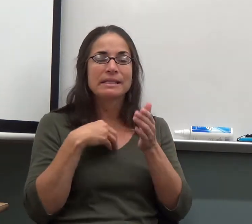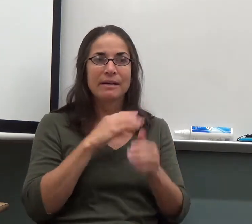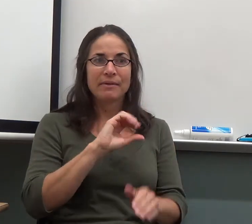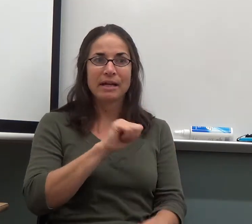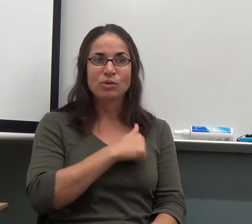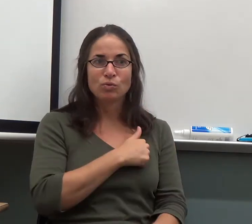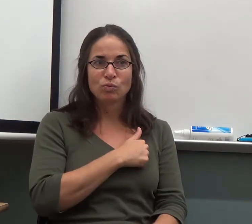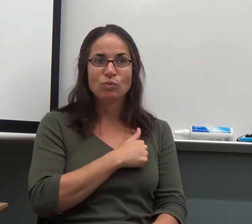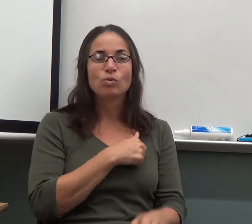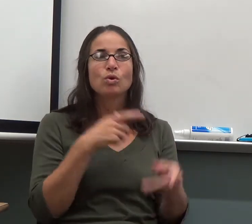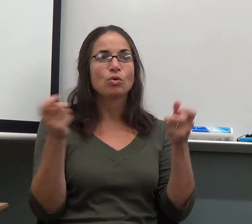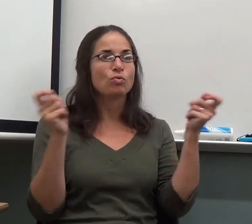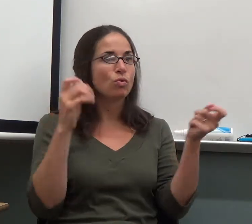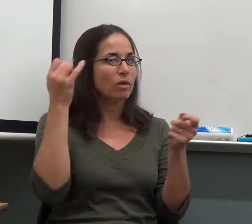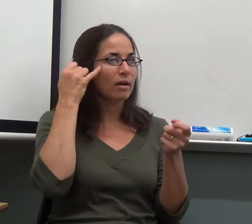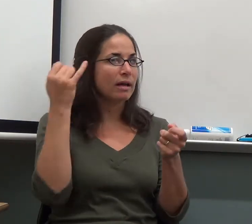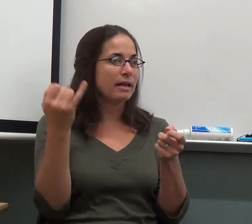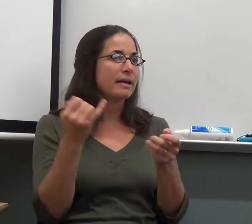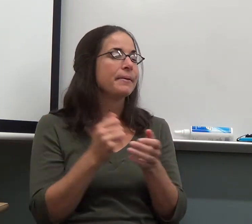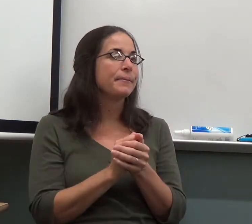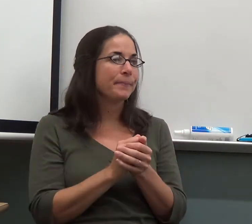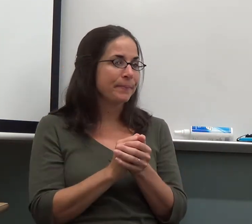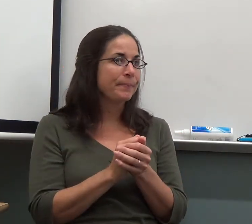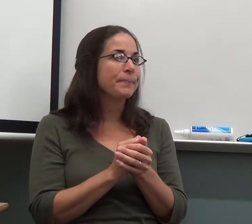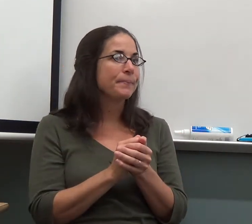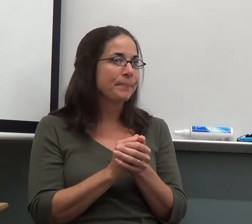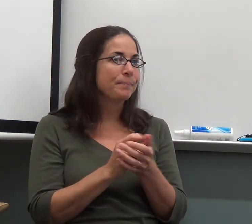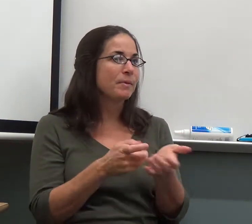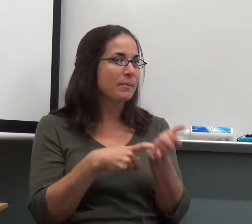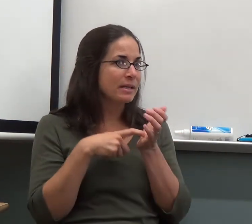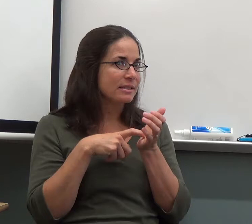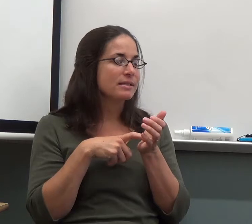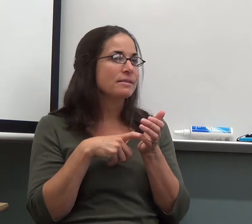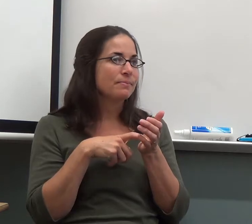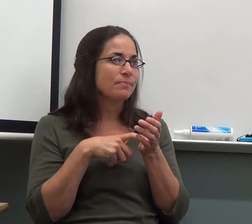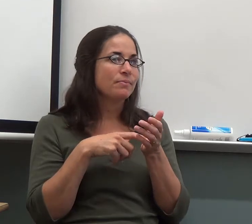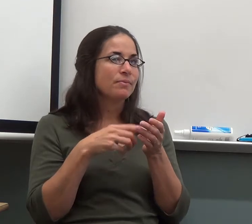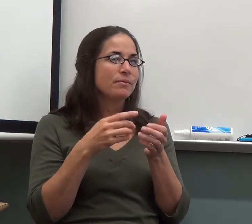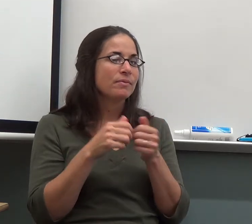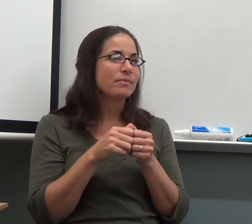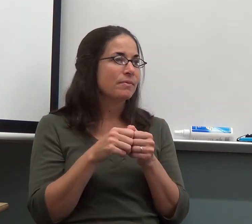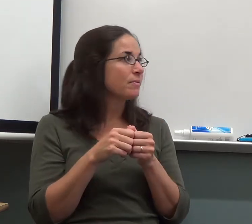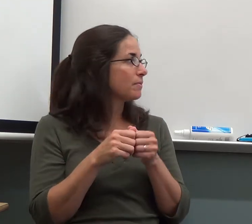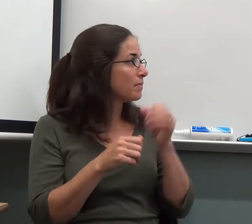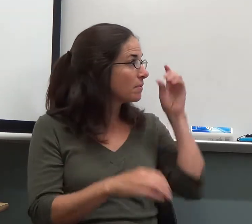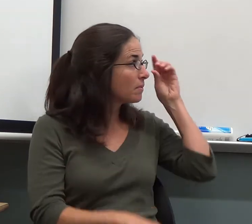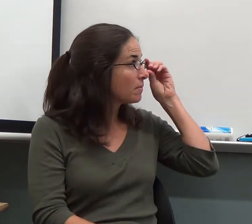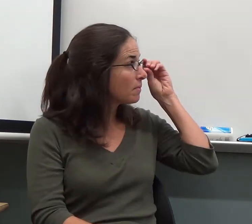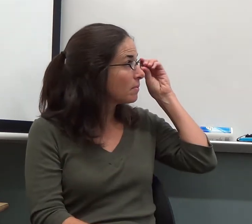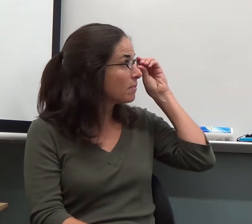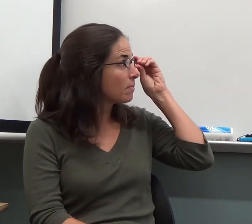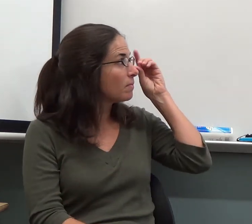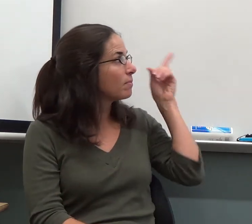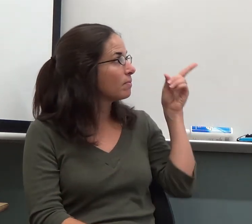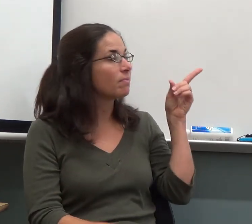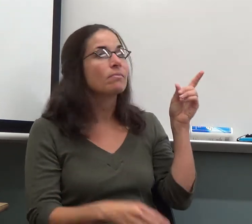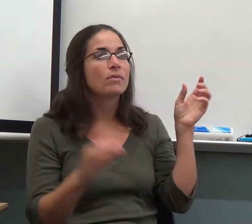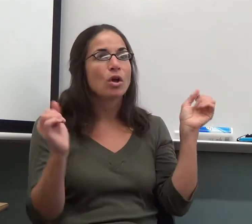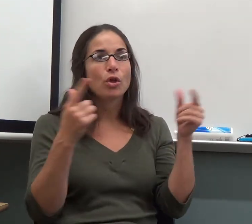the controlling idea. What's this writer going to talk about this subject? Notice I have all the parts of grammar that we talked